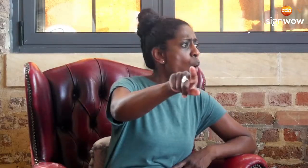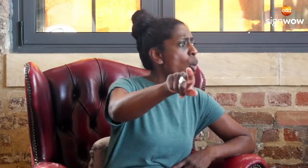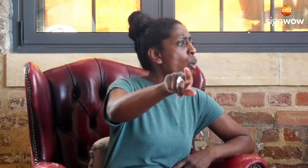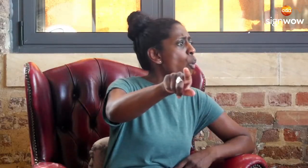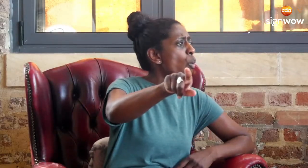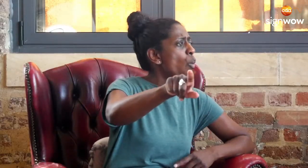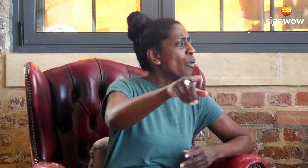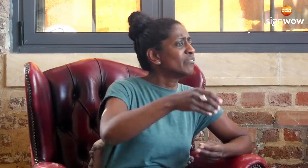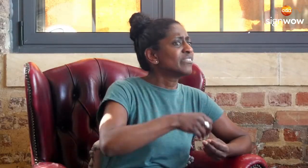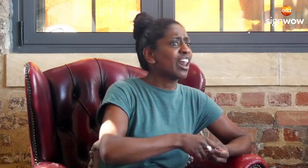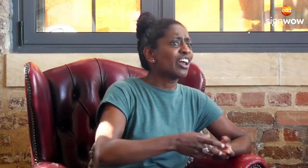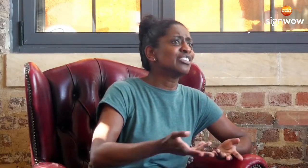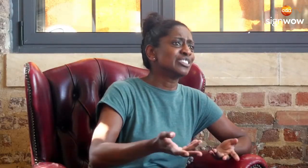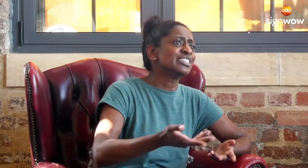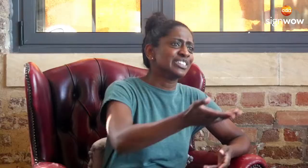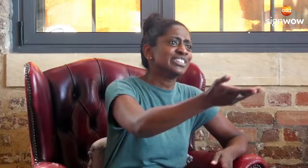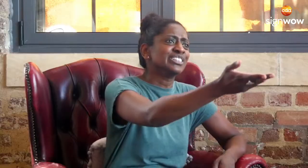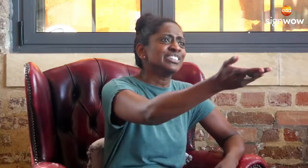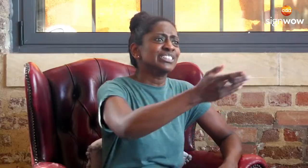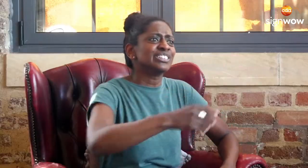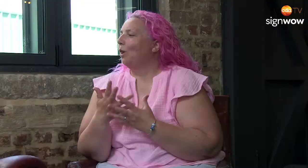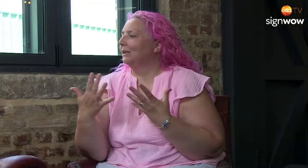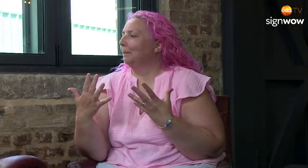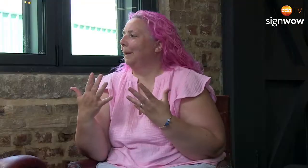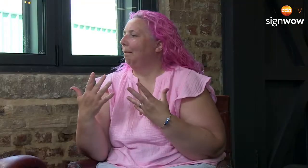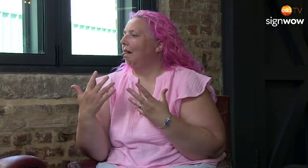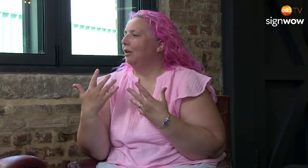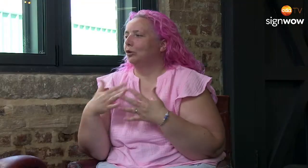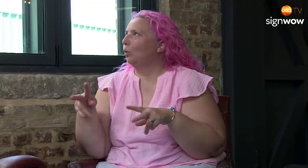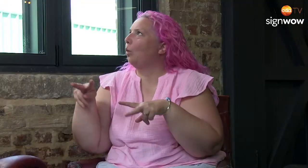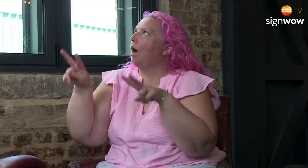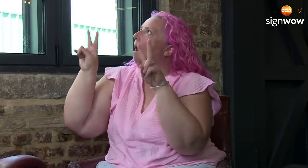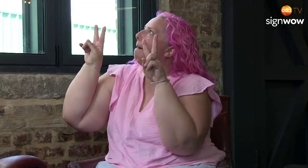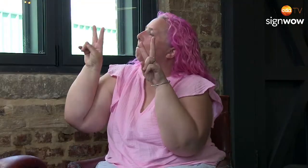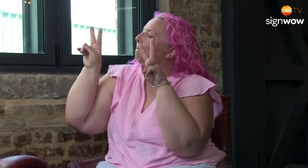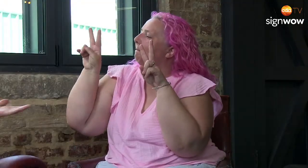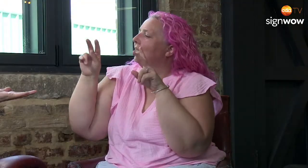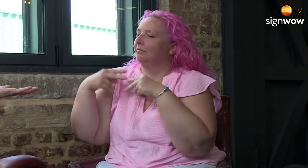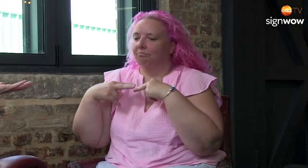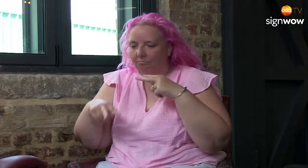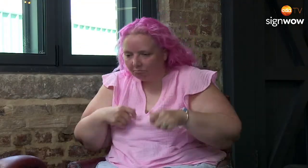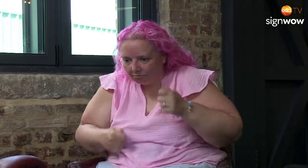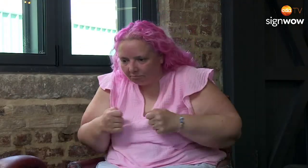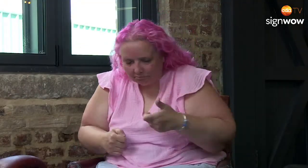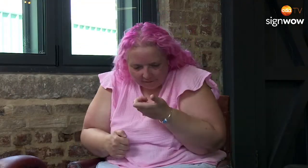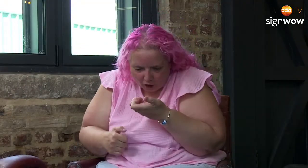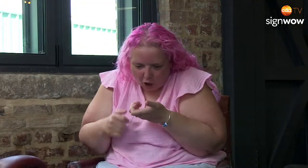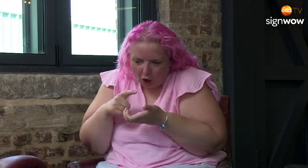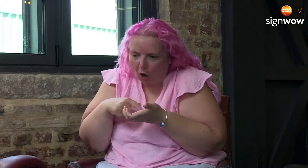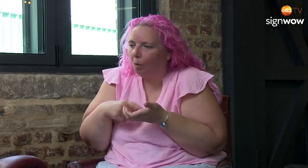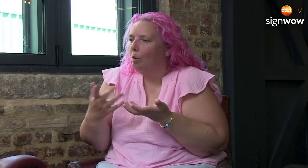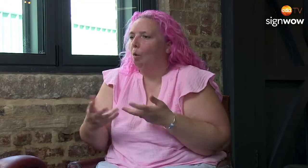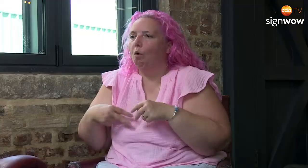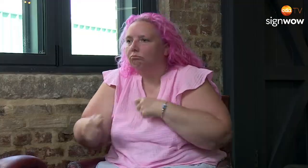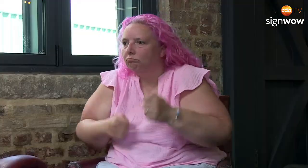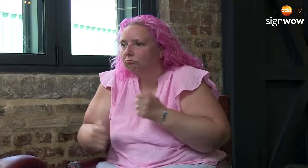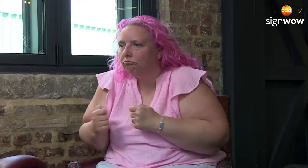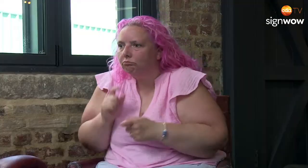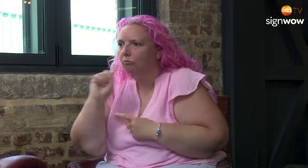high rises are, and it's just hidden right around the corner. Yeah, and lots of people don't even look up. They're walking around, their heads in their phones,